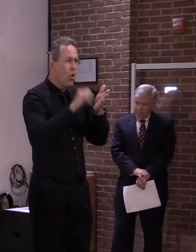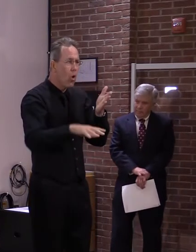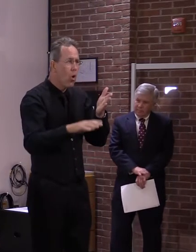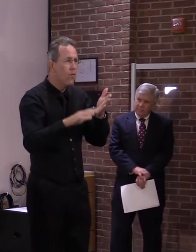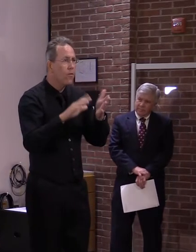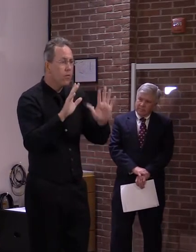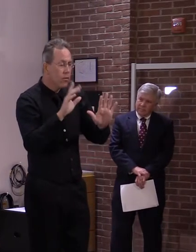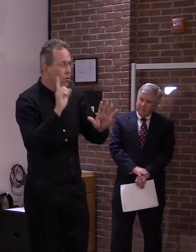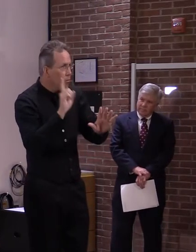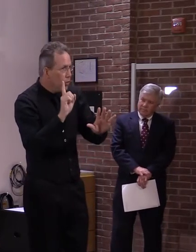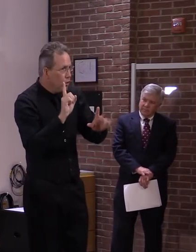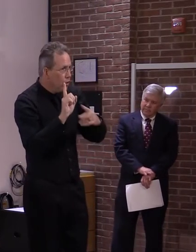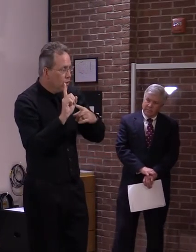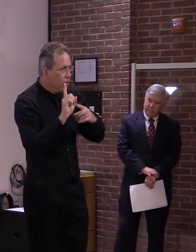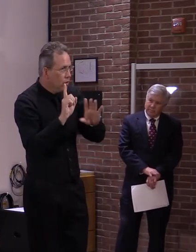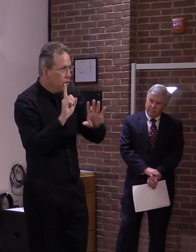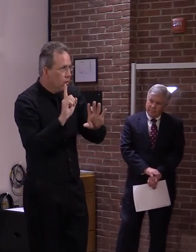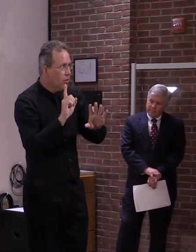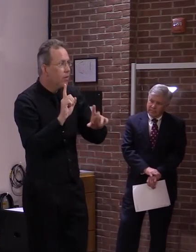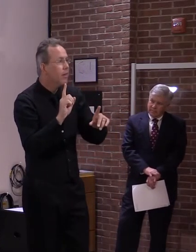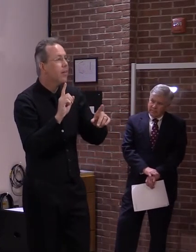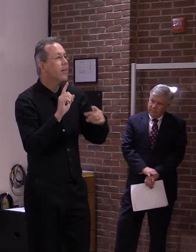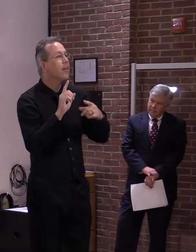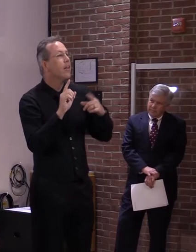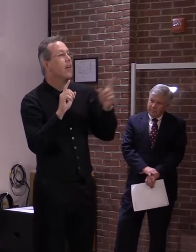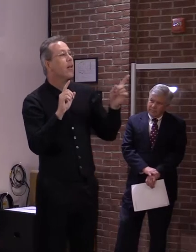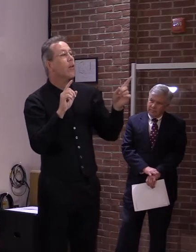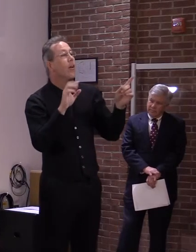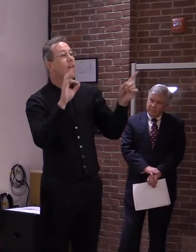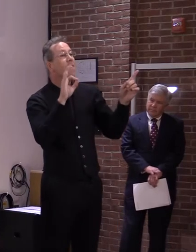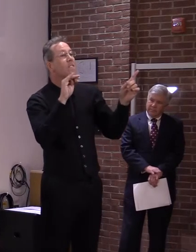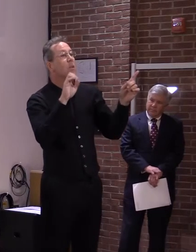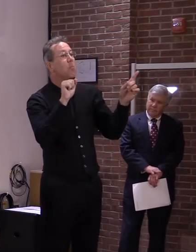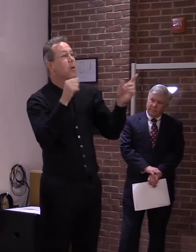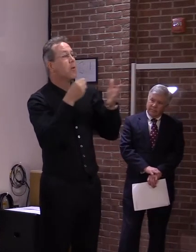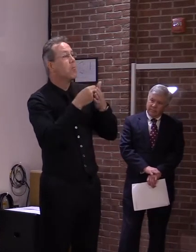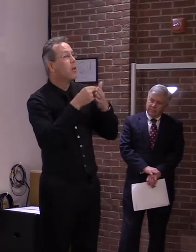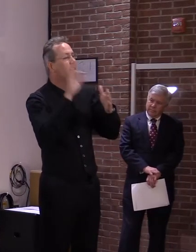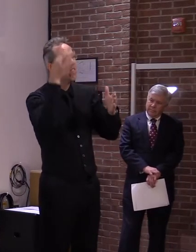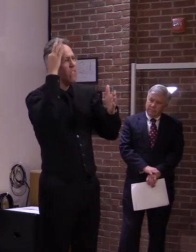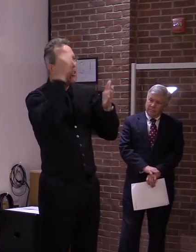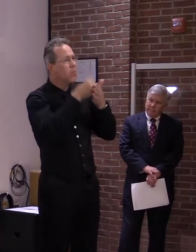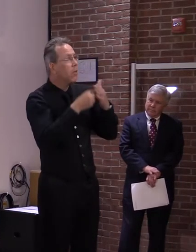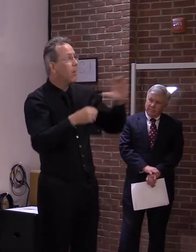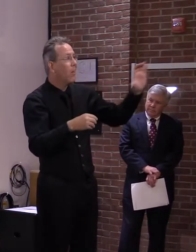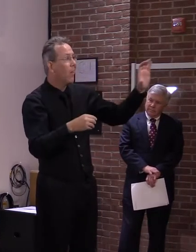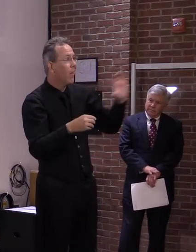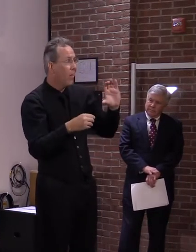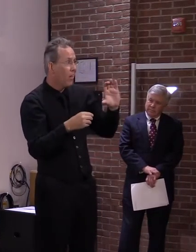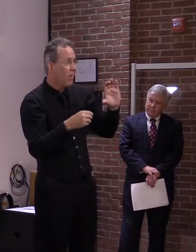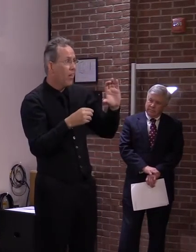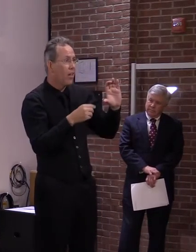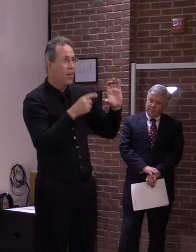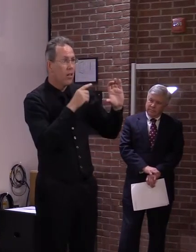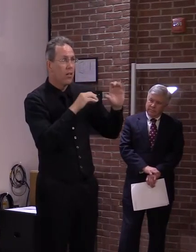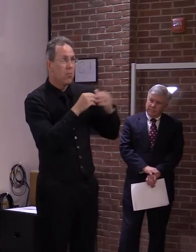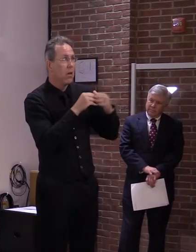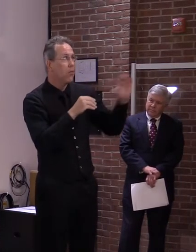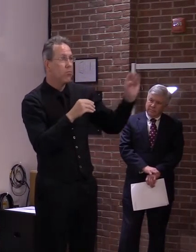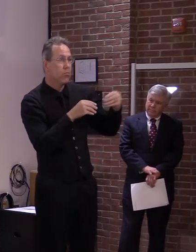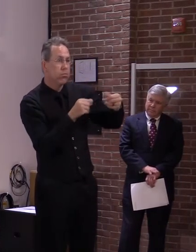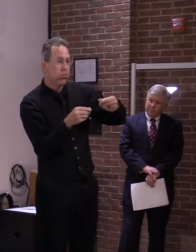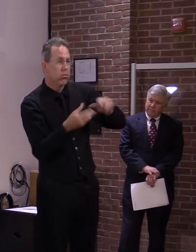mostly financial, FEMA funding, and so forth, that is tied to the state of emergency. We may have to put some other provisions in